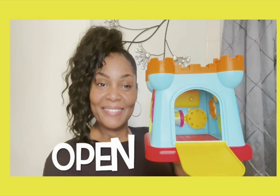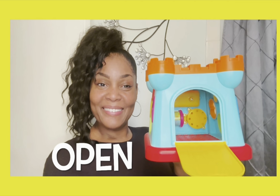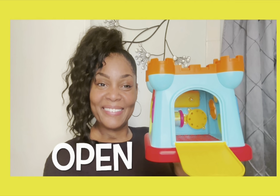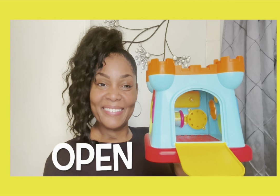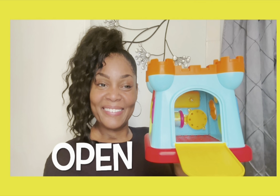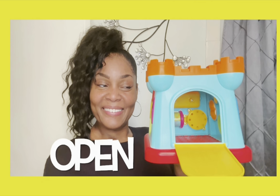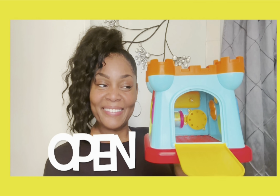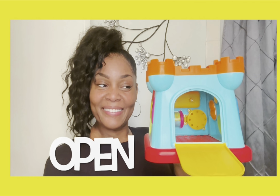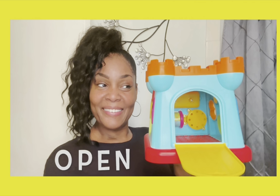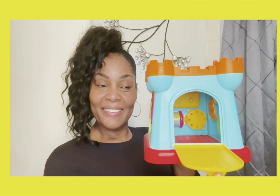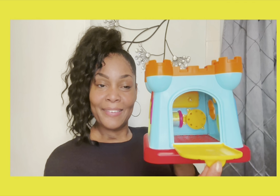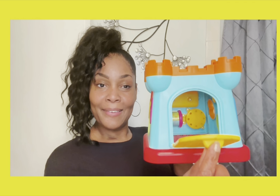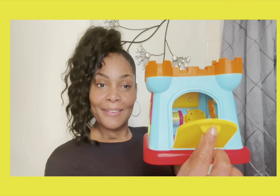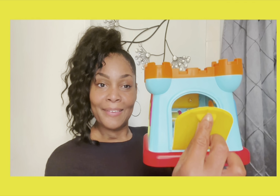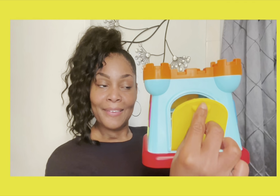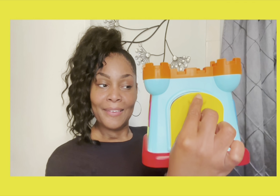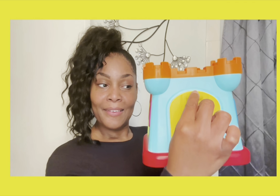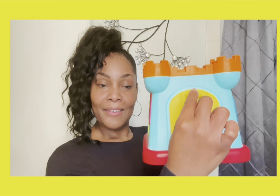open,